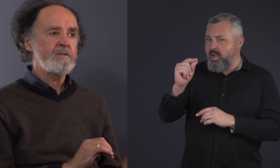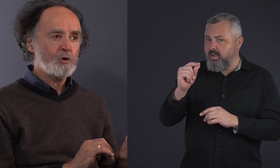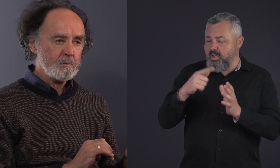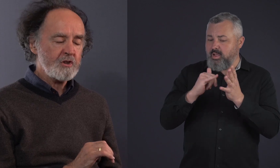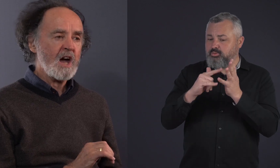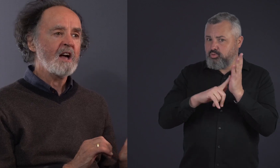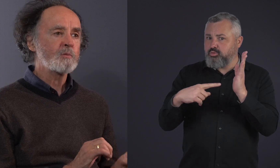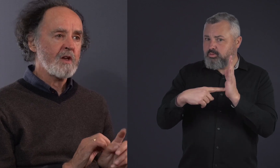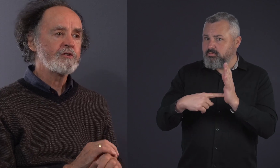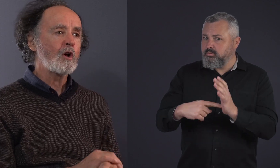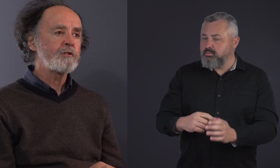you can be charged with assault.